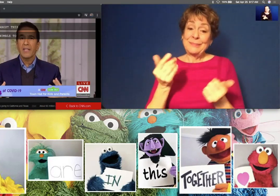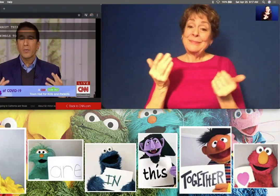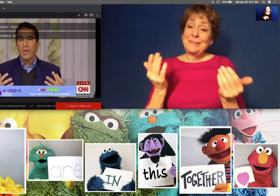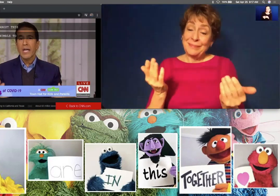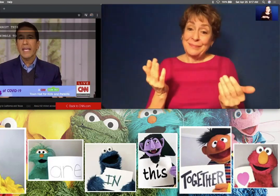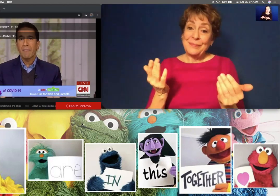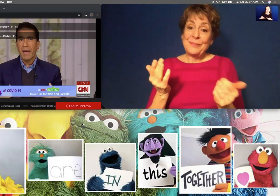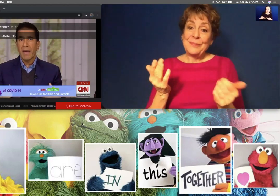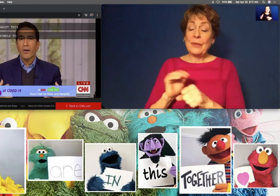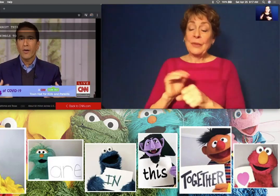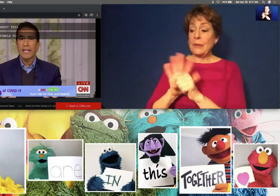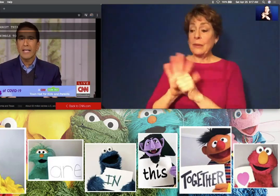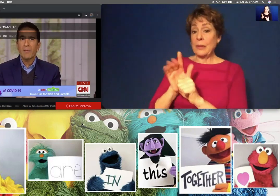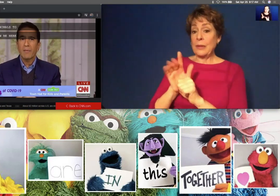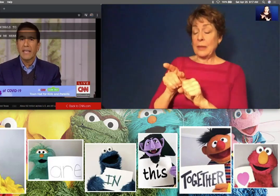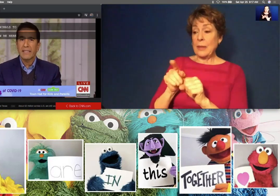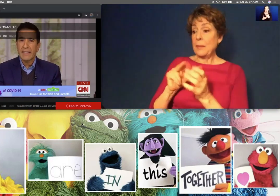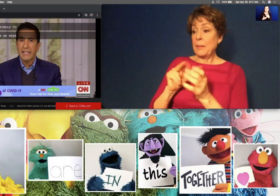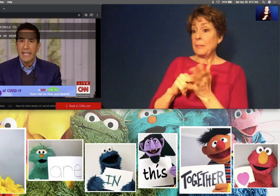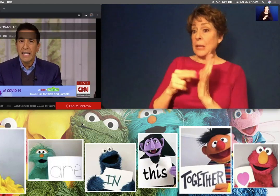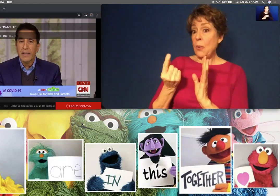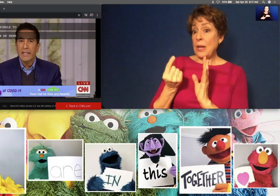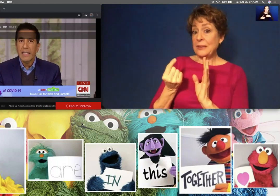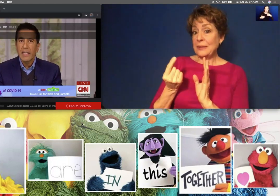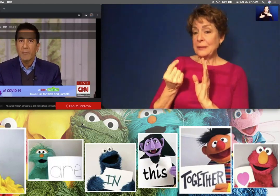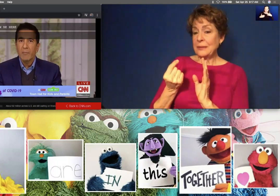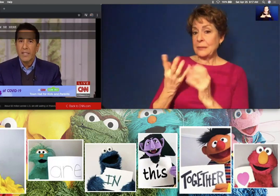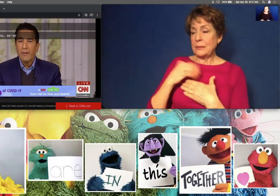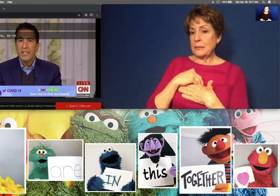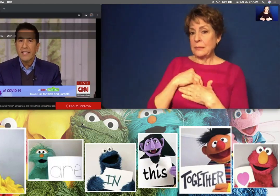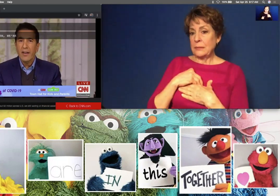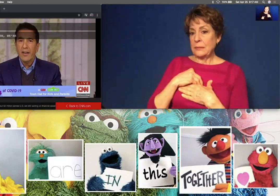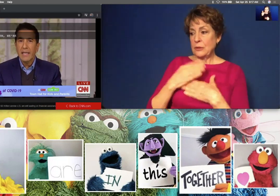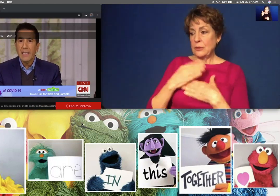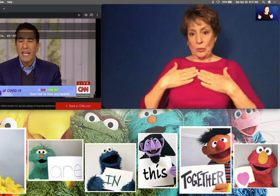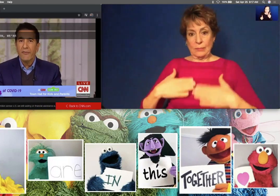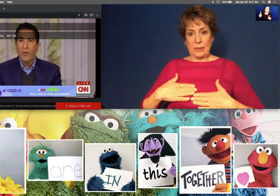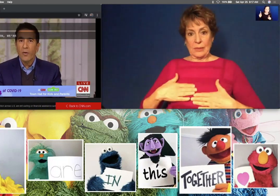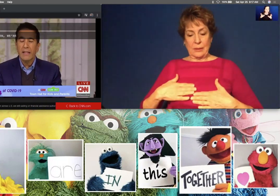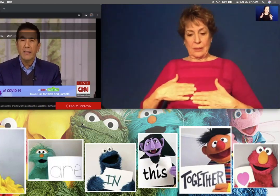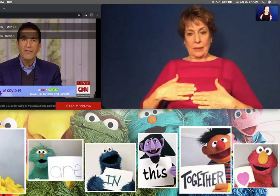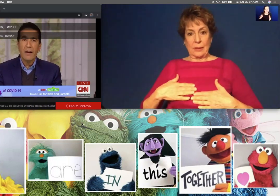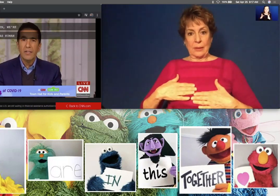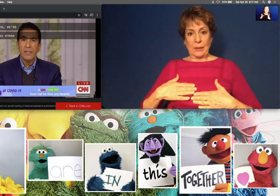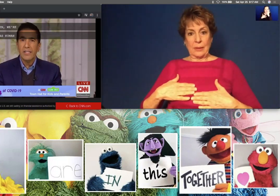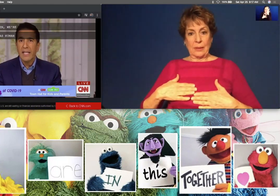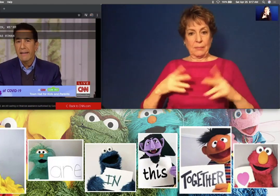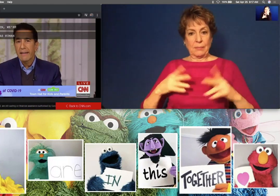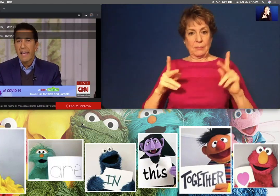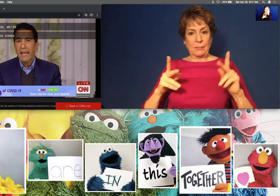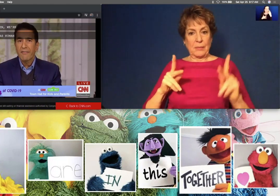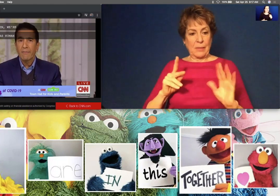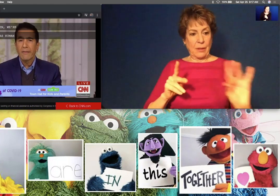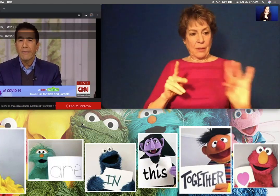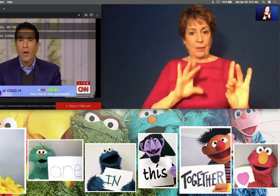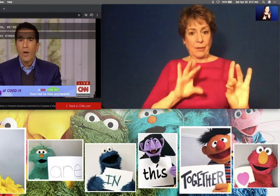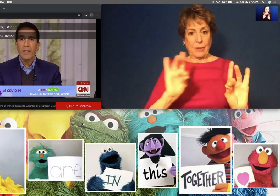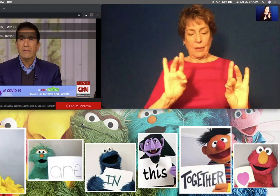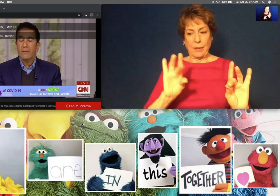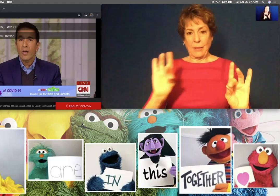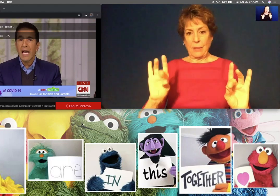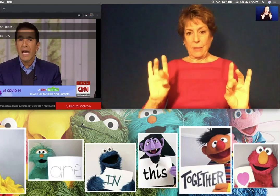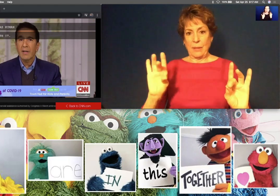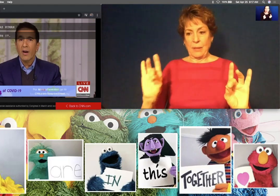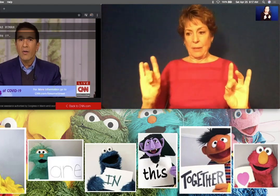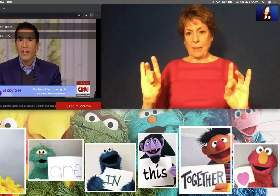now be here for a while. What's going to happen is we're going to get better as human beings at dealing with it, but the virus itself